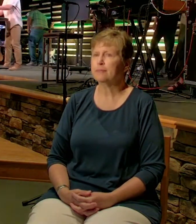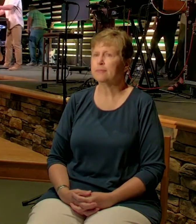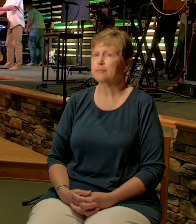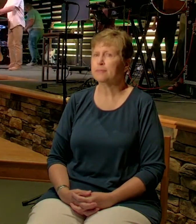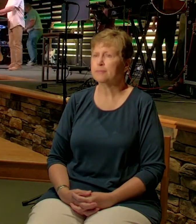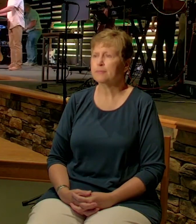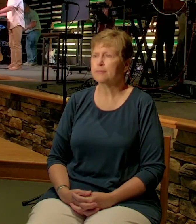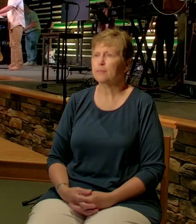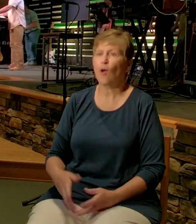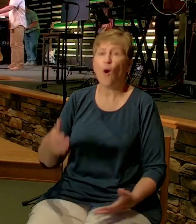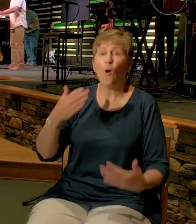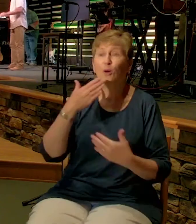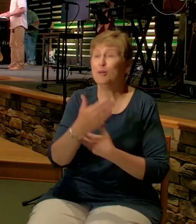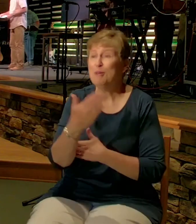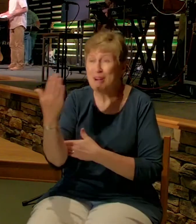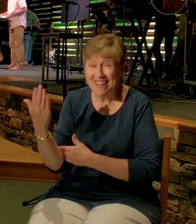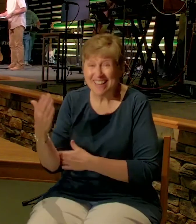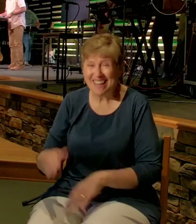Well, good morning.